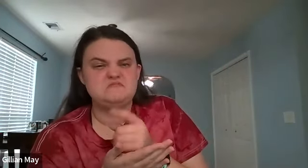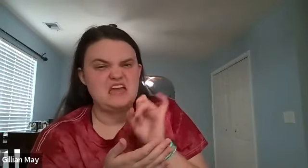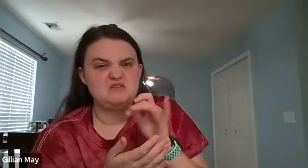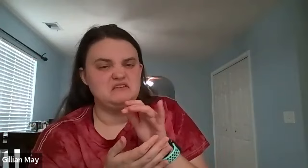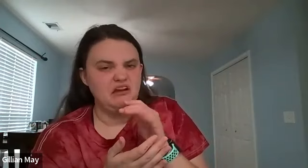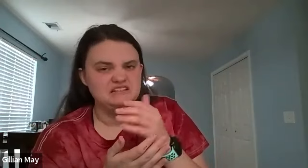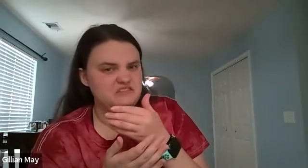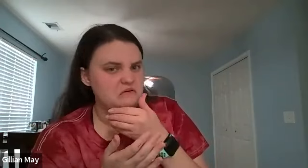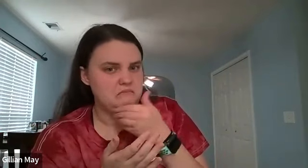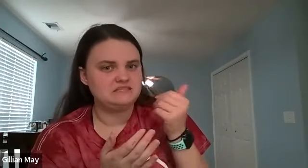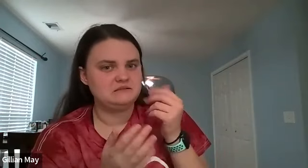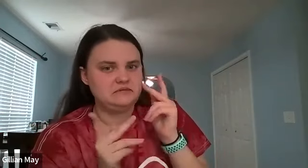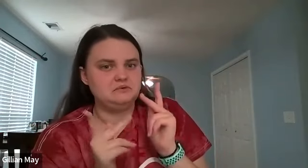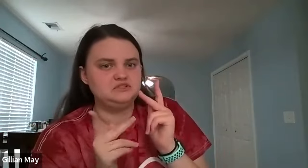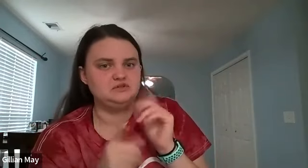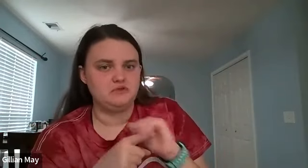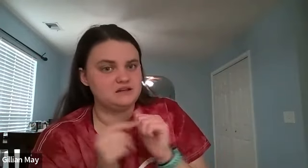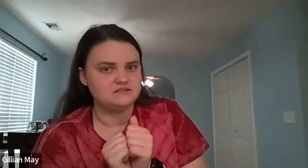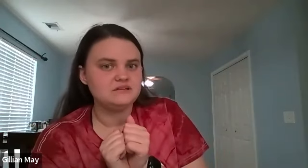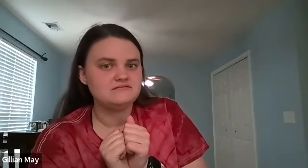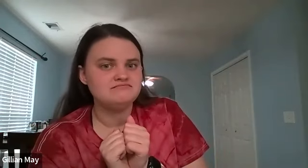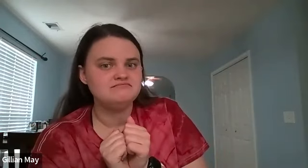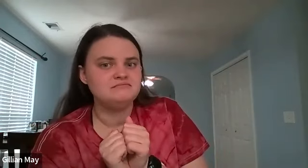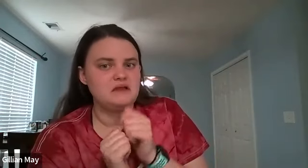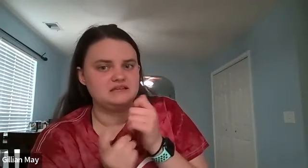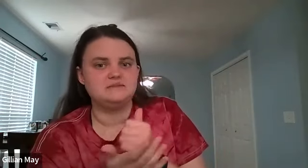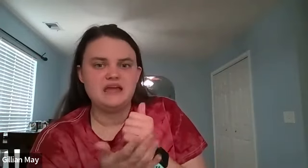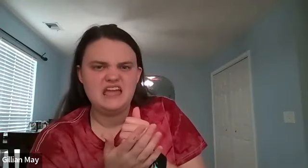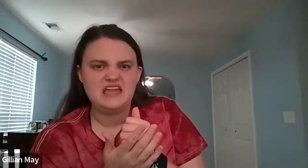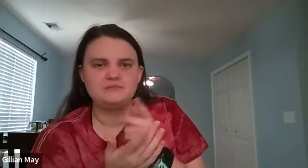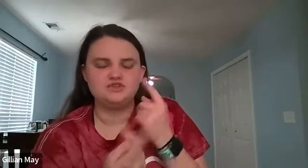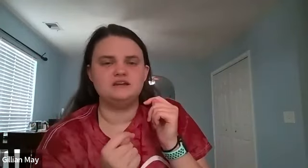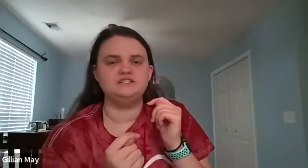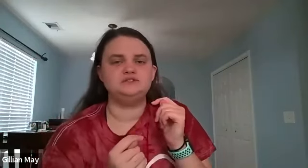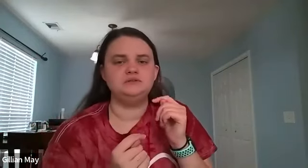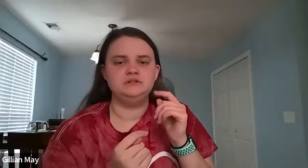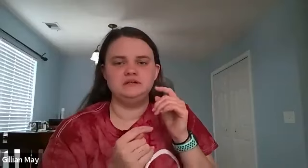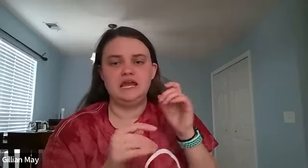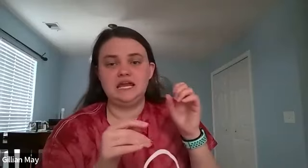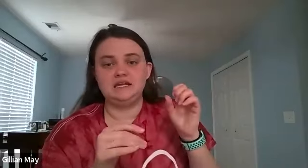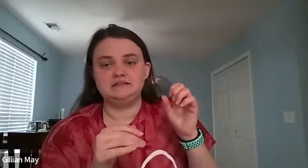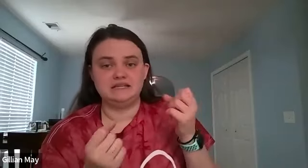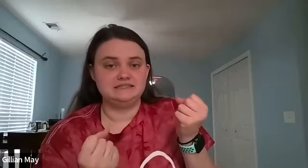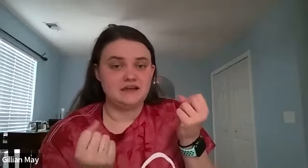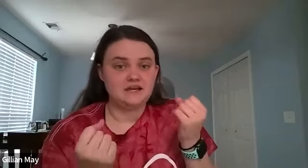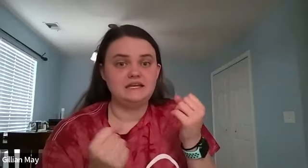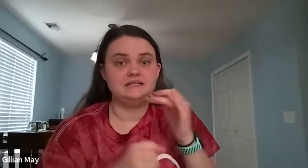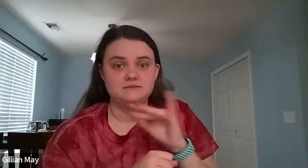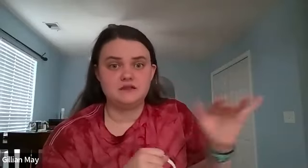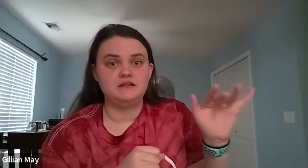they are like, honestly, they're the best people to practice with. Asking them, hey, I'm trying to, and like signing,